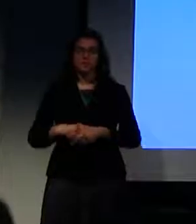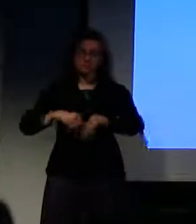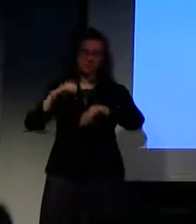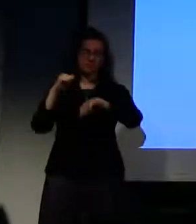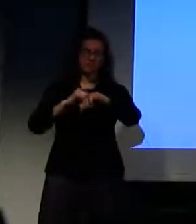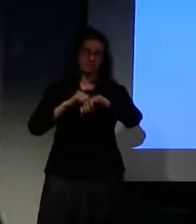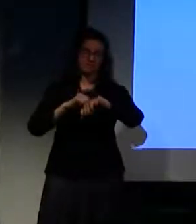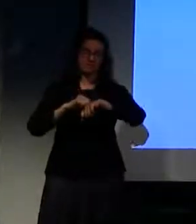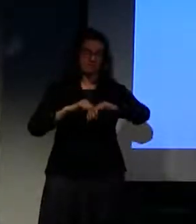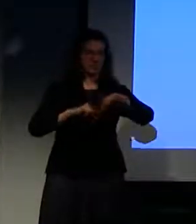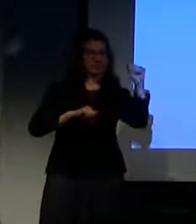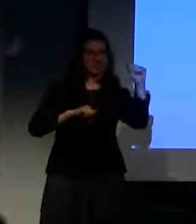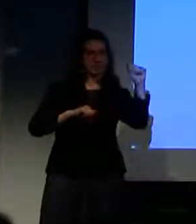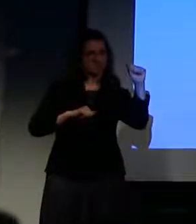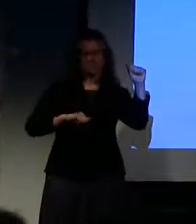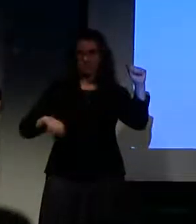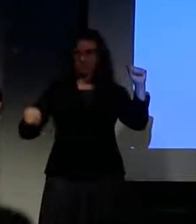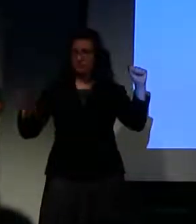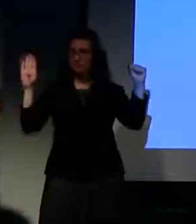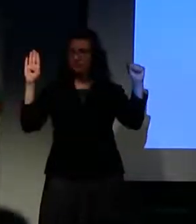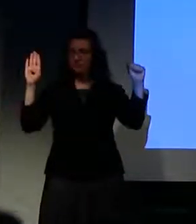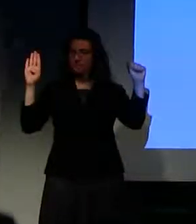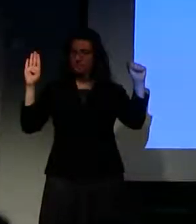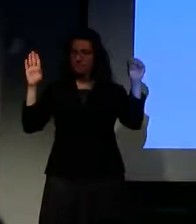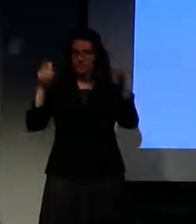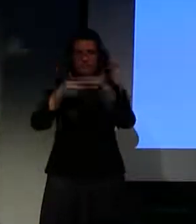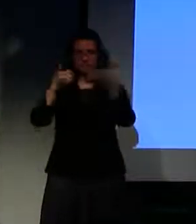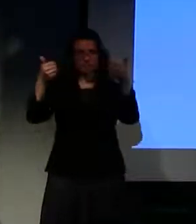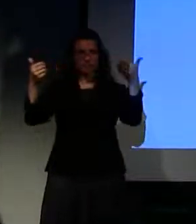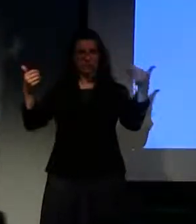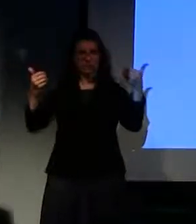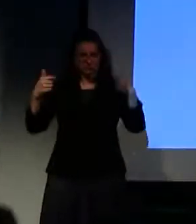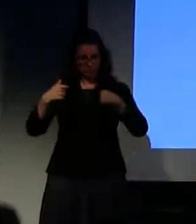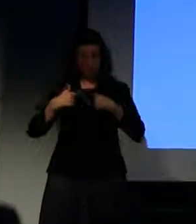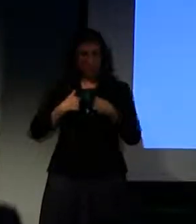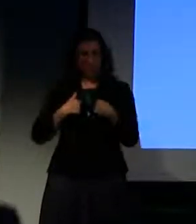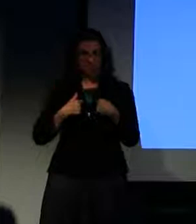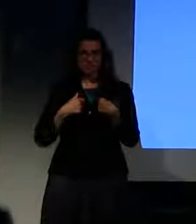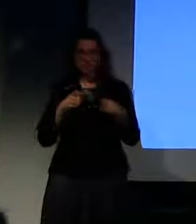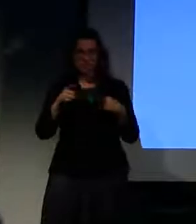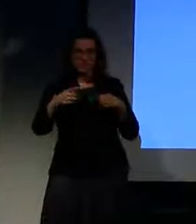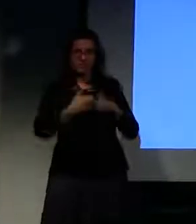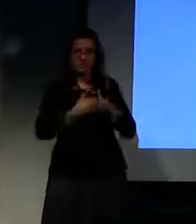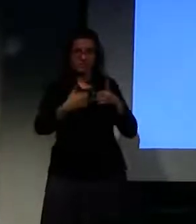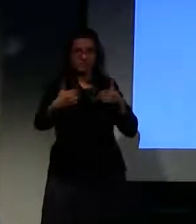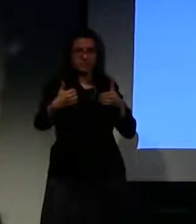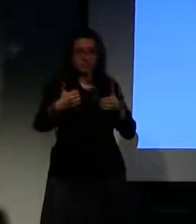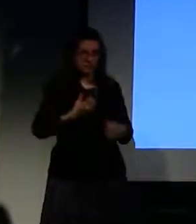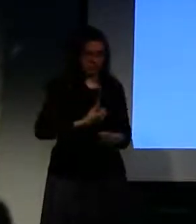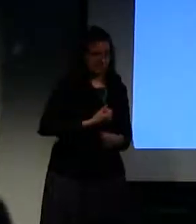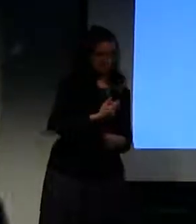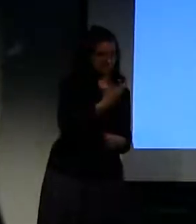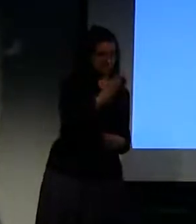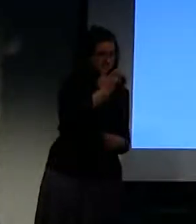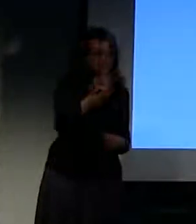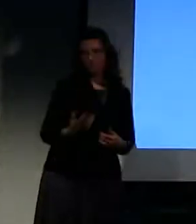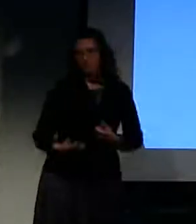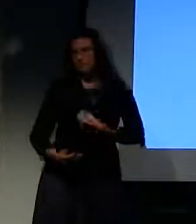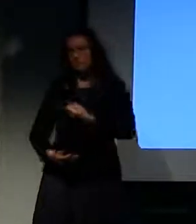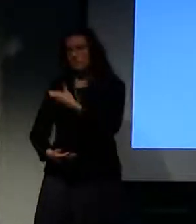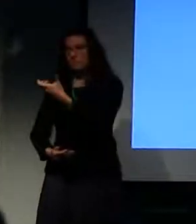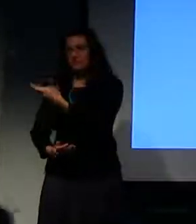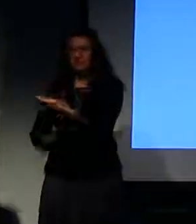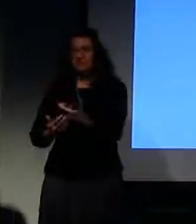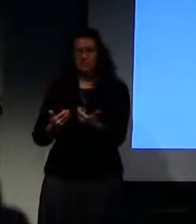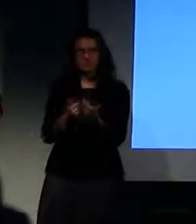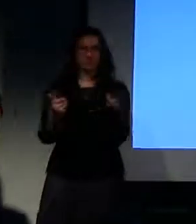from B, such, I, no, separate from you, poetry is separate from poetry. thing, such, poetry, We